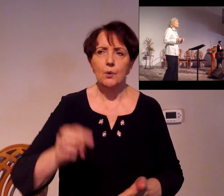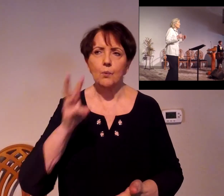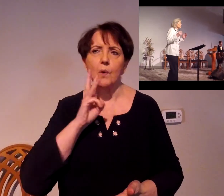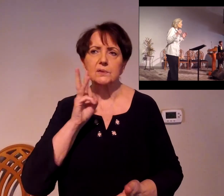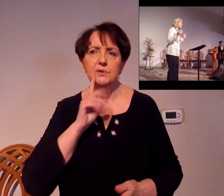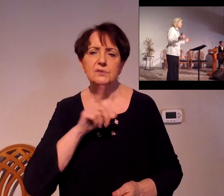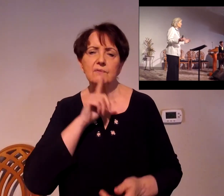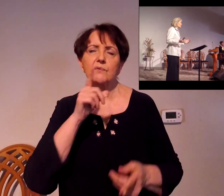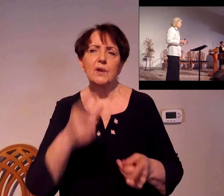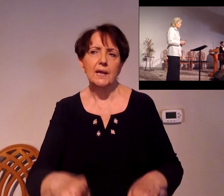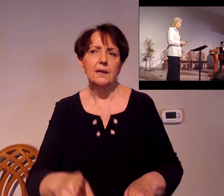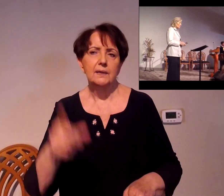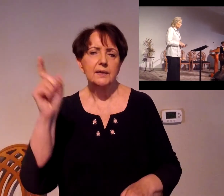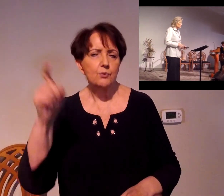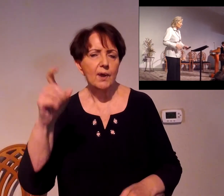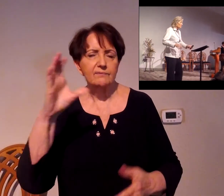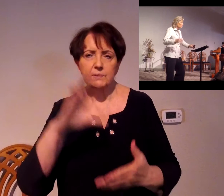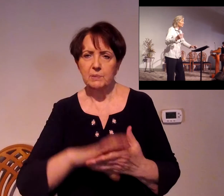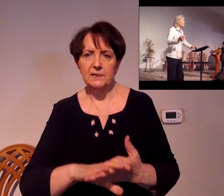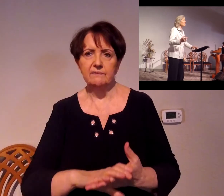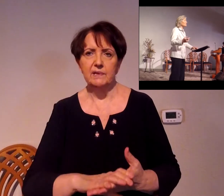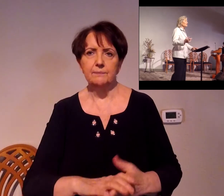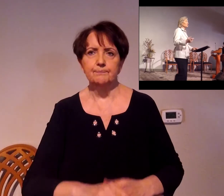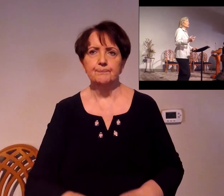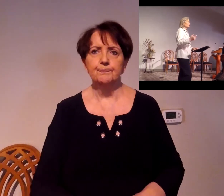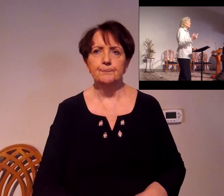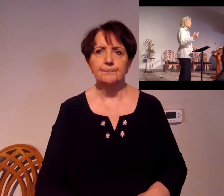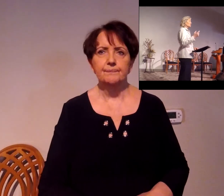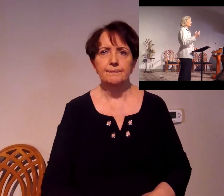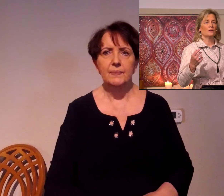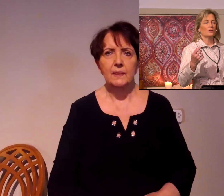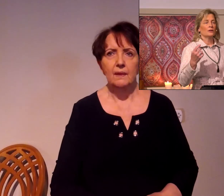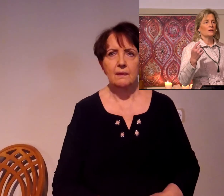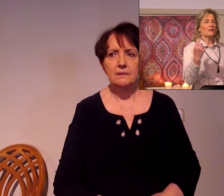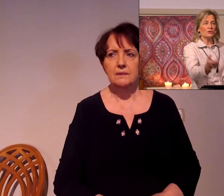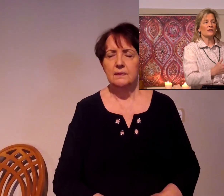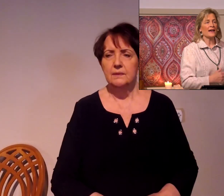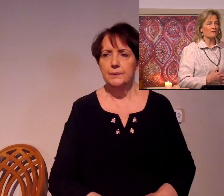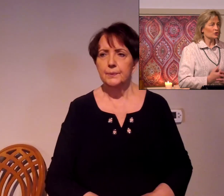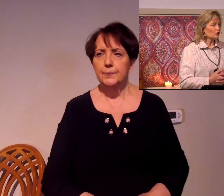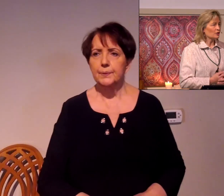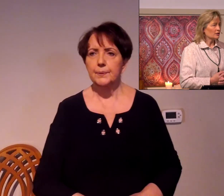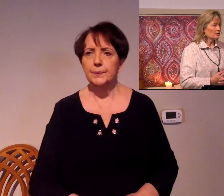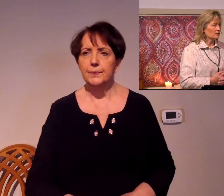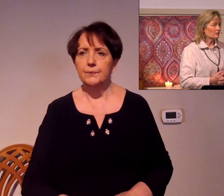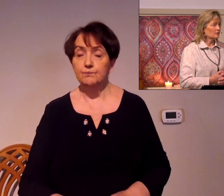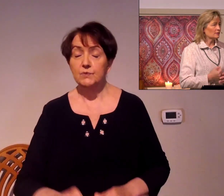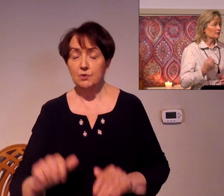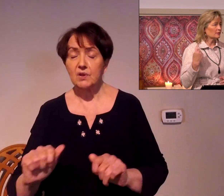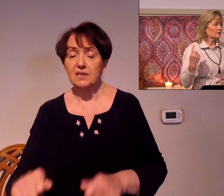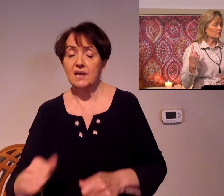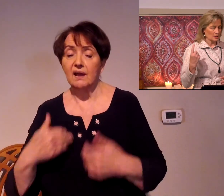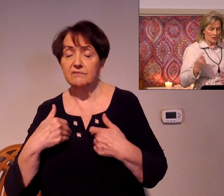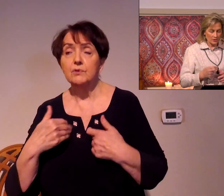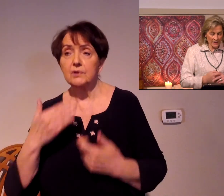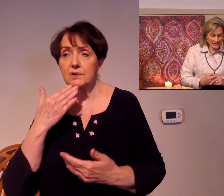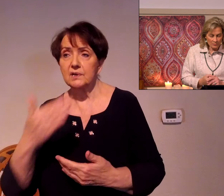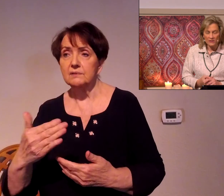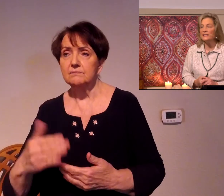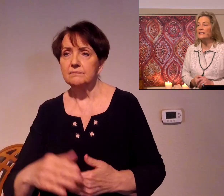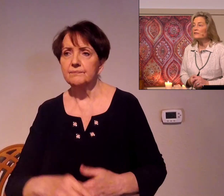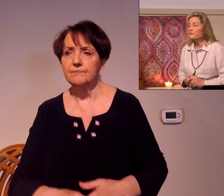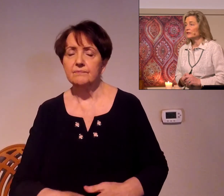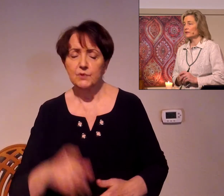So we've got to believe it. We've got to believe that you can have your good. You've